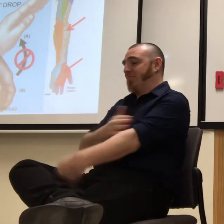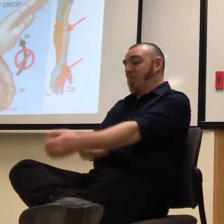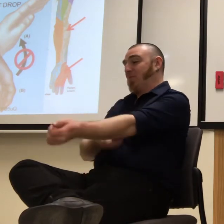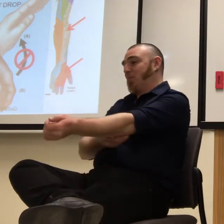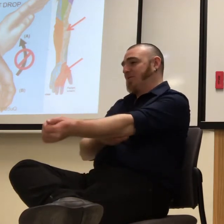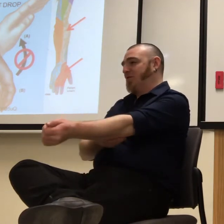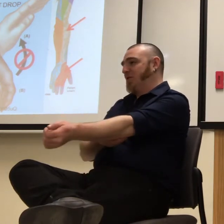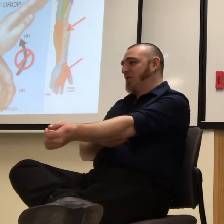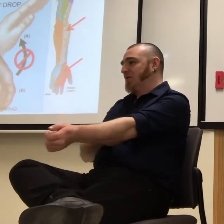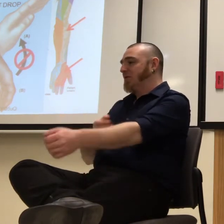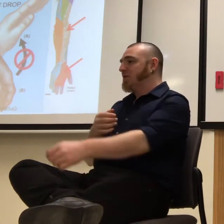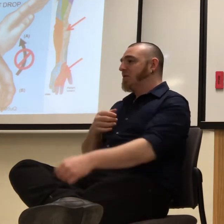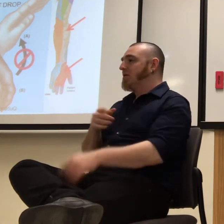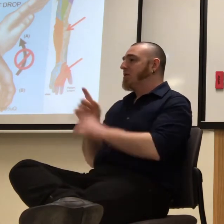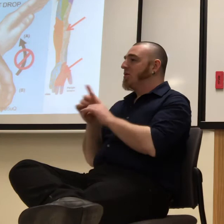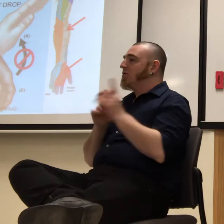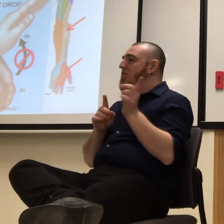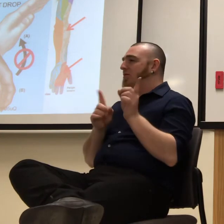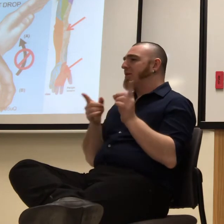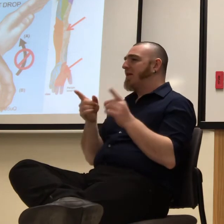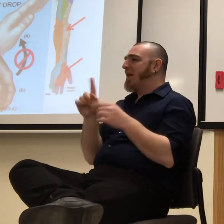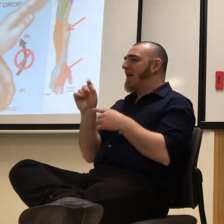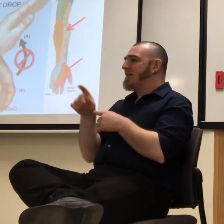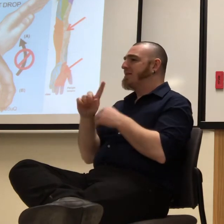And also, they do ask about sensory.